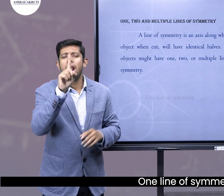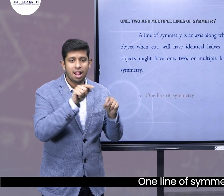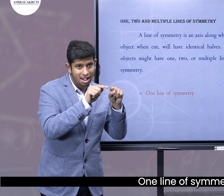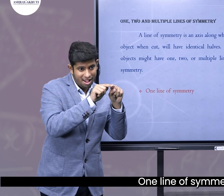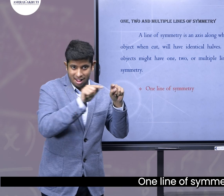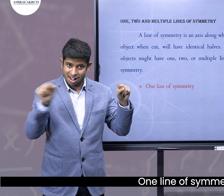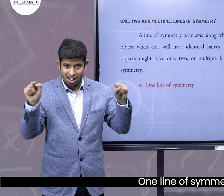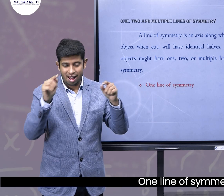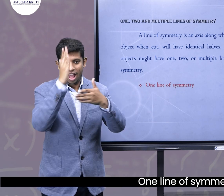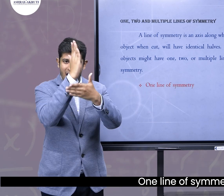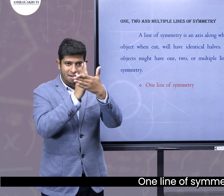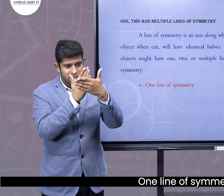One line of symmetry.